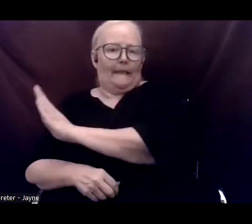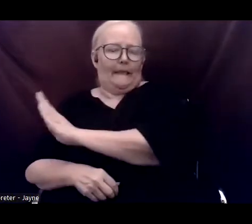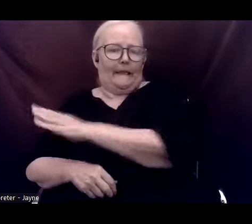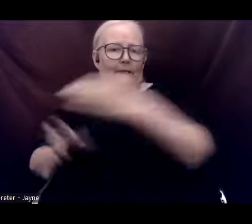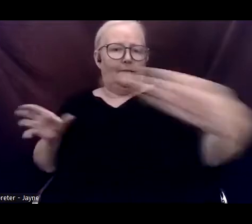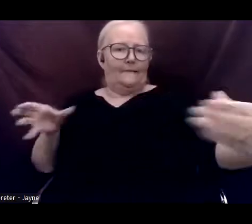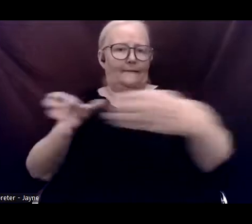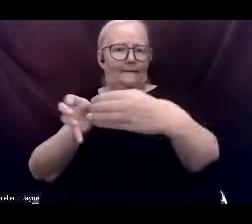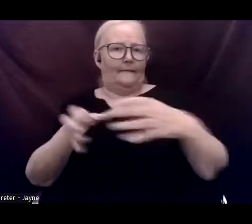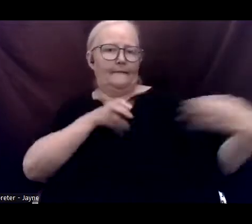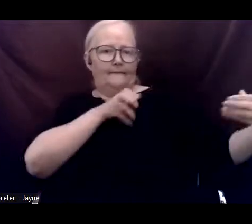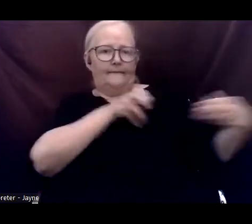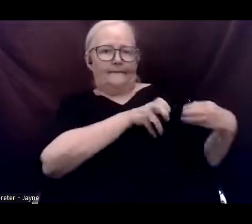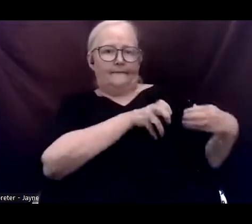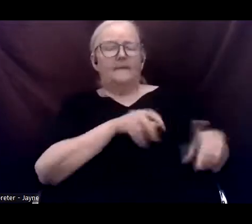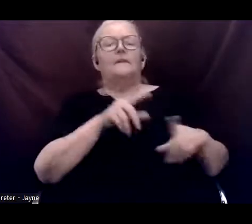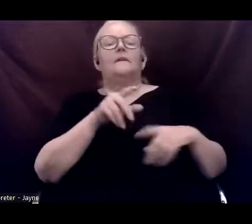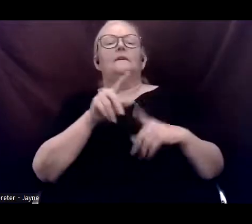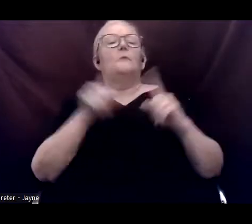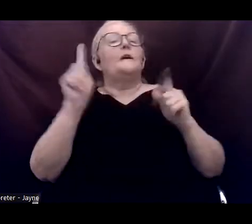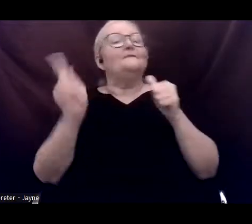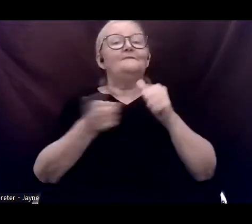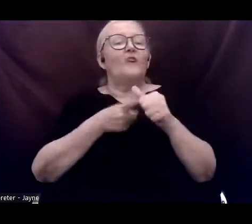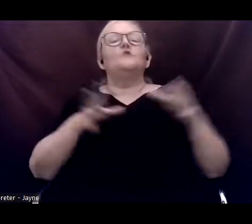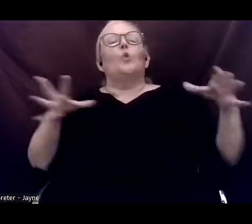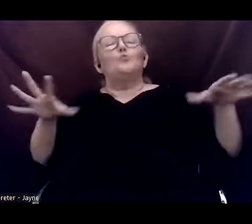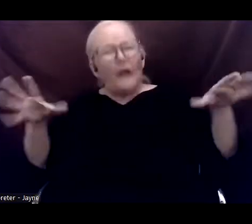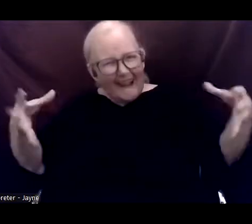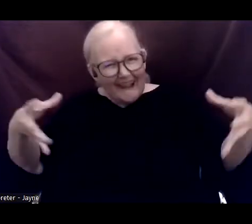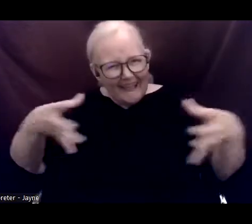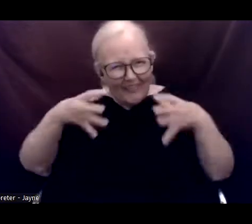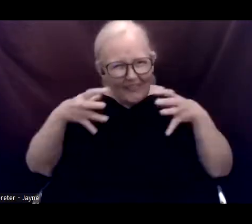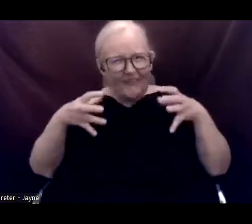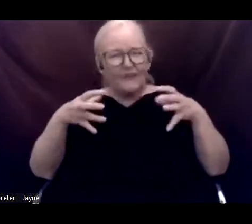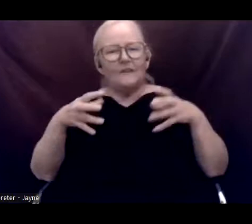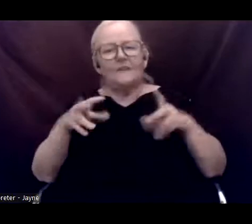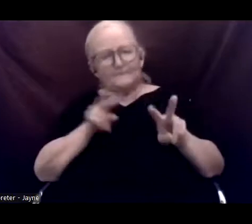But let's first sing it together. We can listen to the choir.